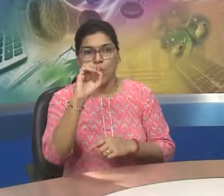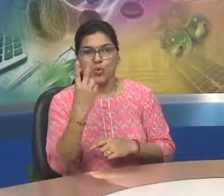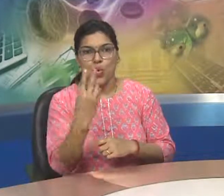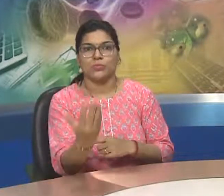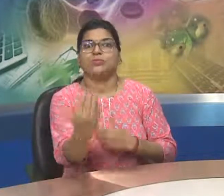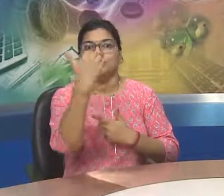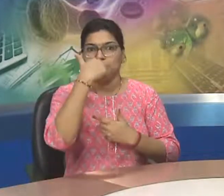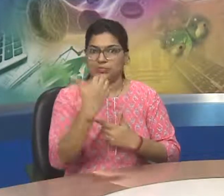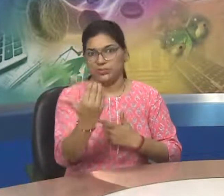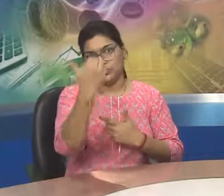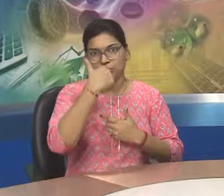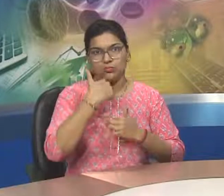because